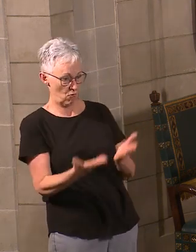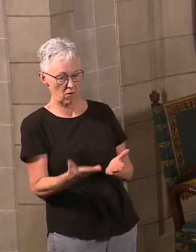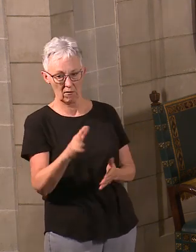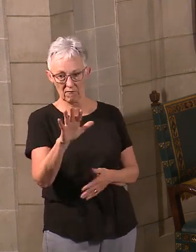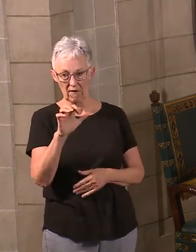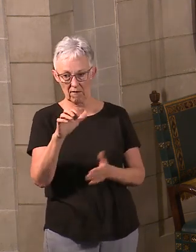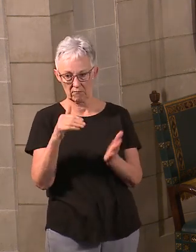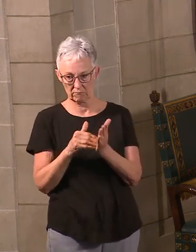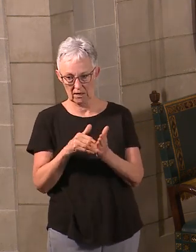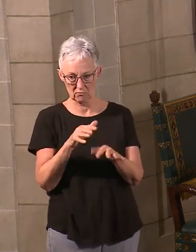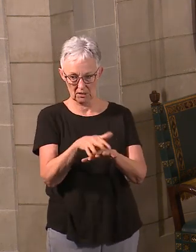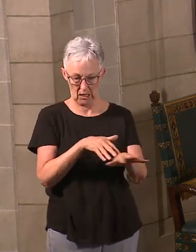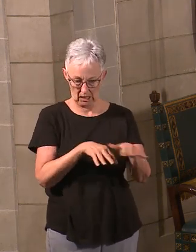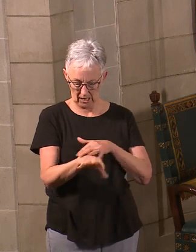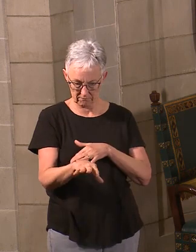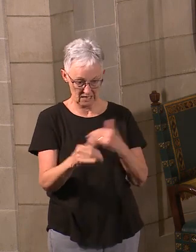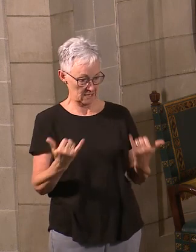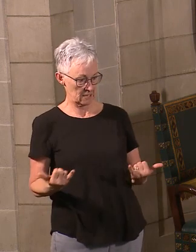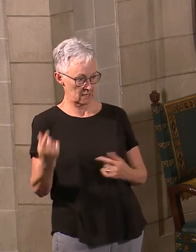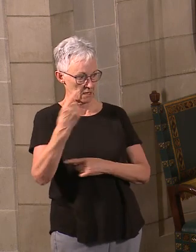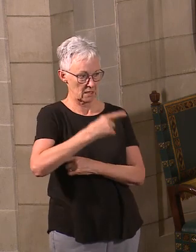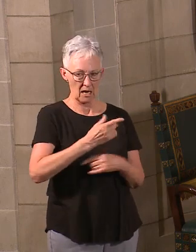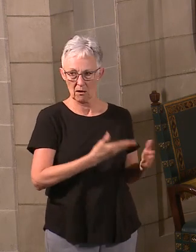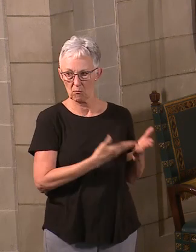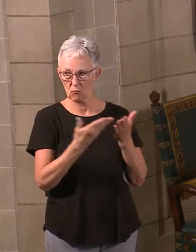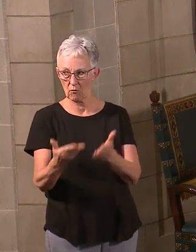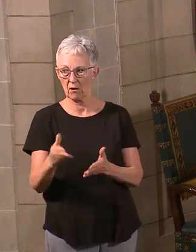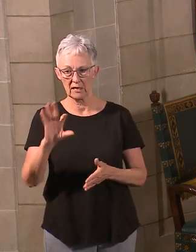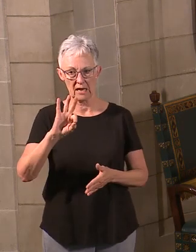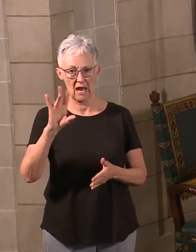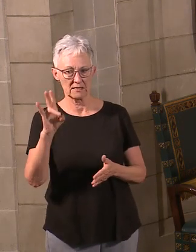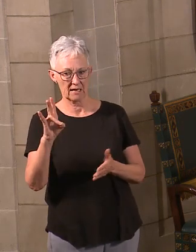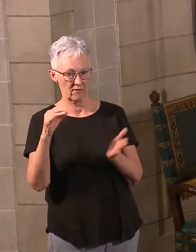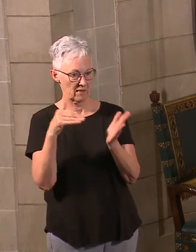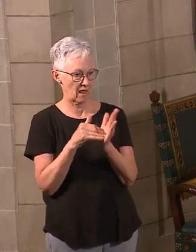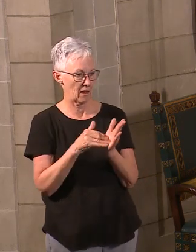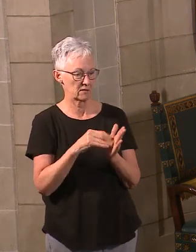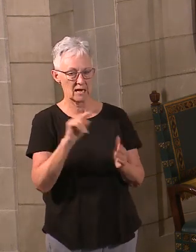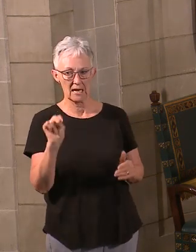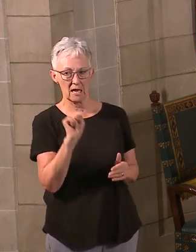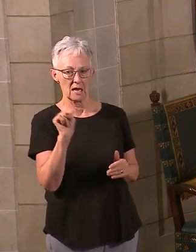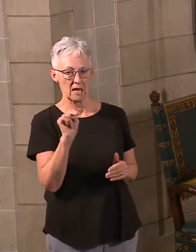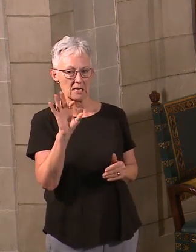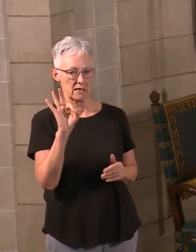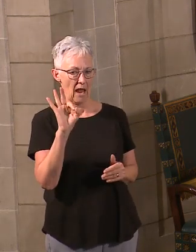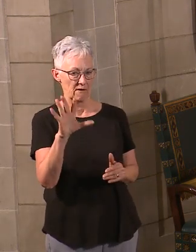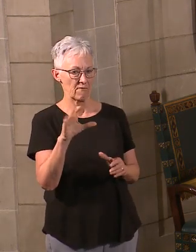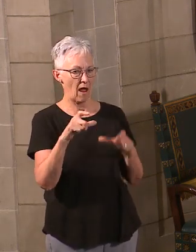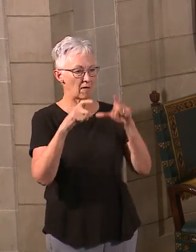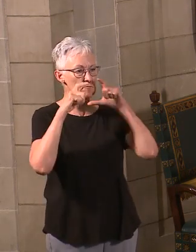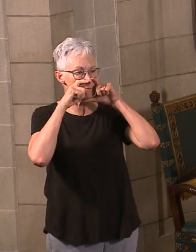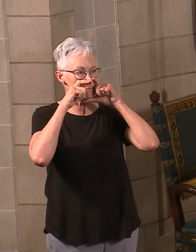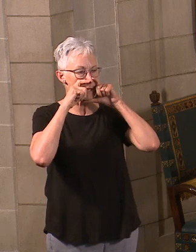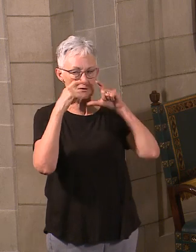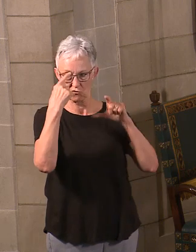500,000 gloves. Today they brought in about 97,000 N95 masks. These are critical supplies for